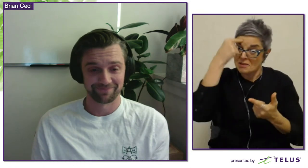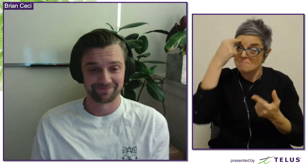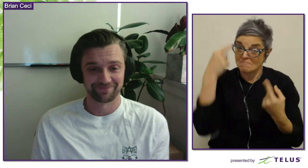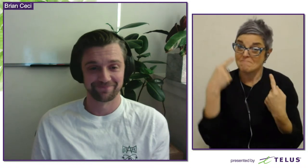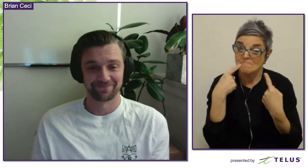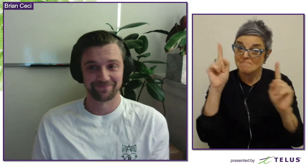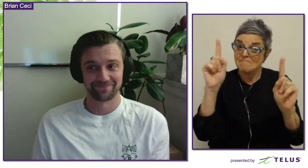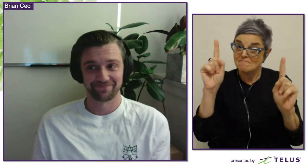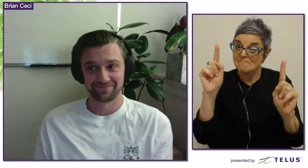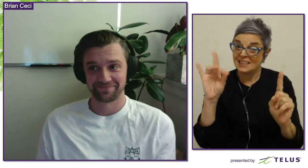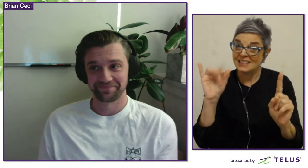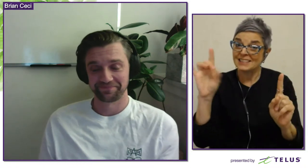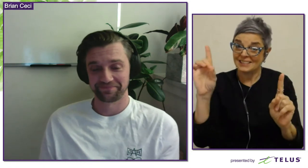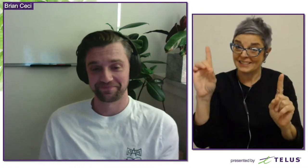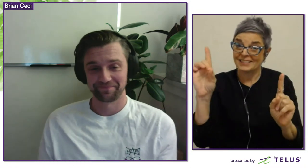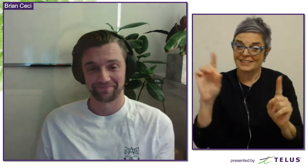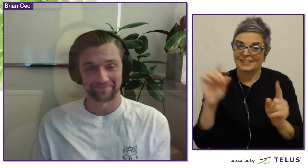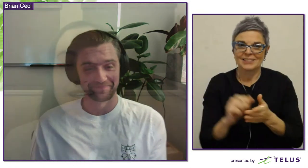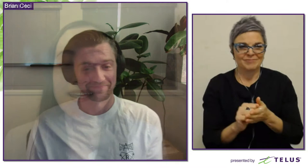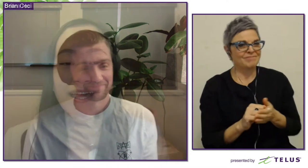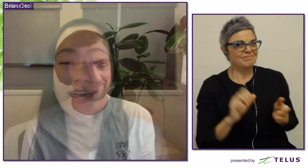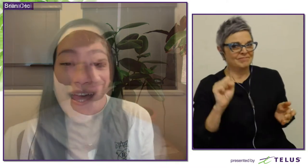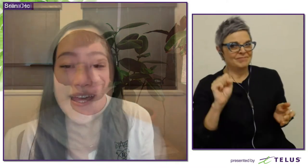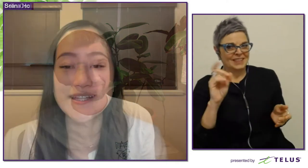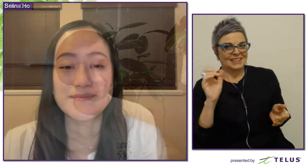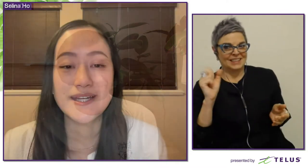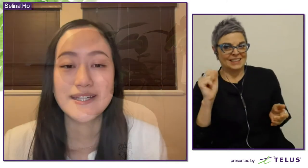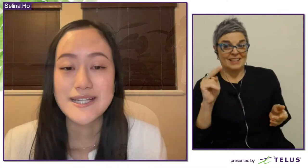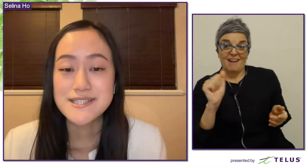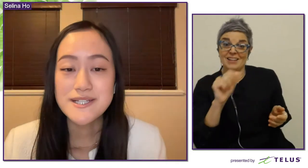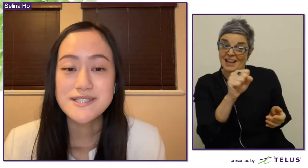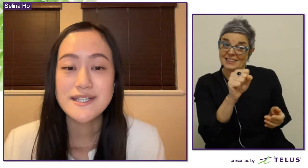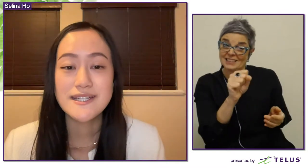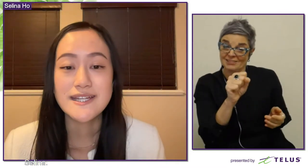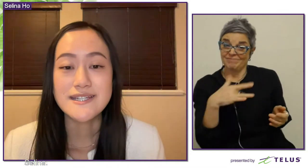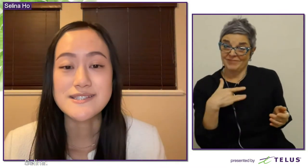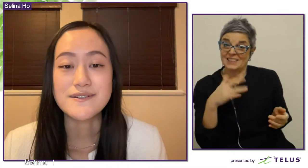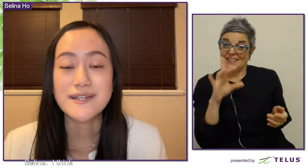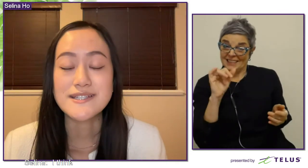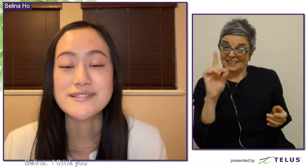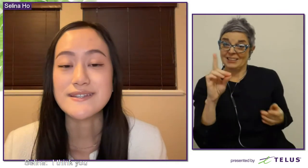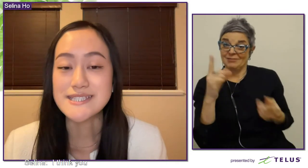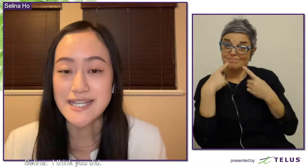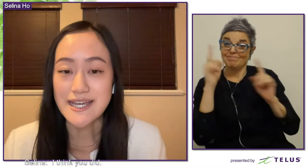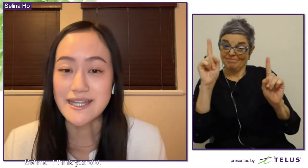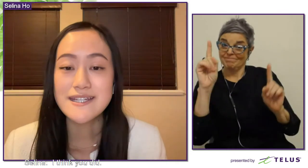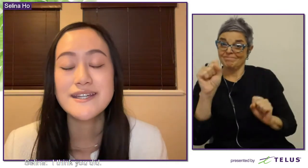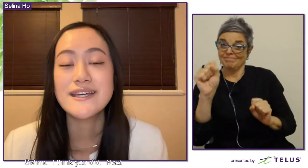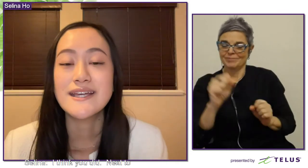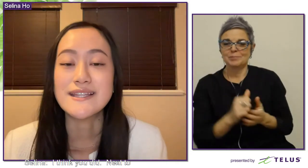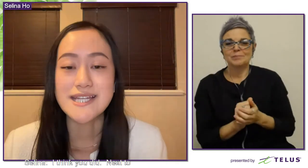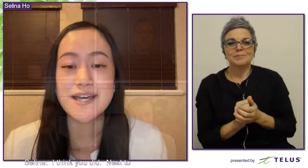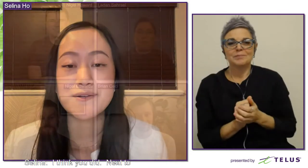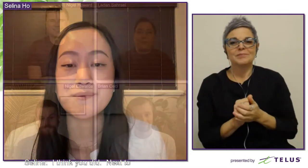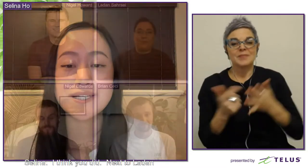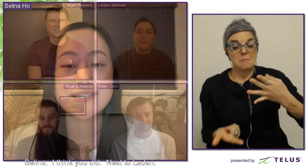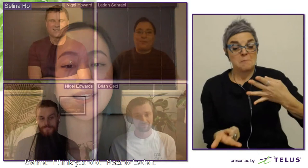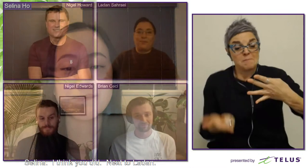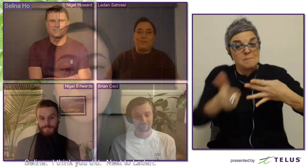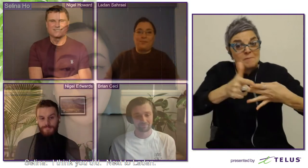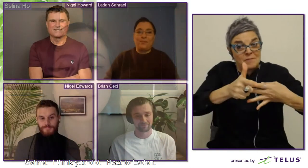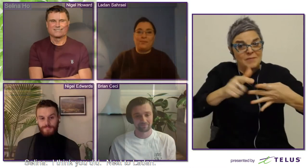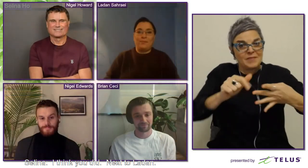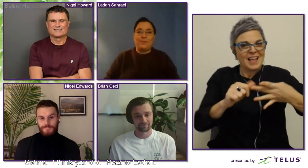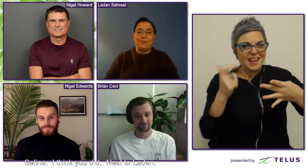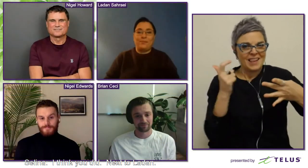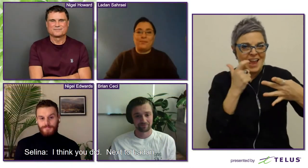Yeah, I definitely think you accomplished that as well. And my next question is going to Ladan. Ladan, what is